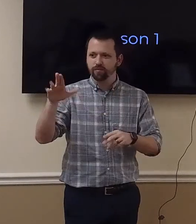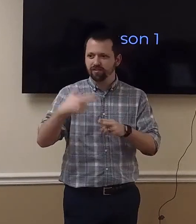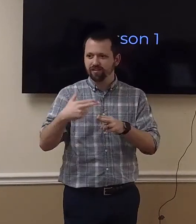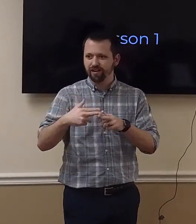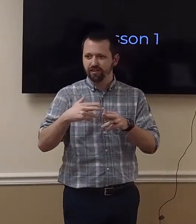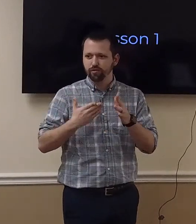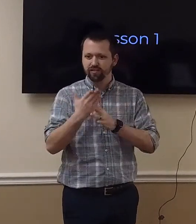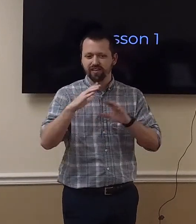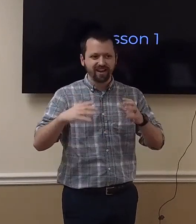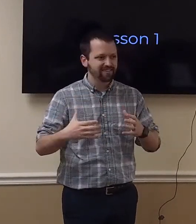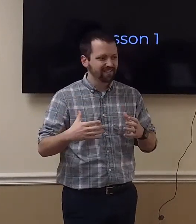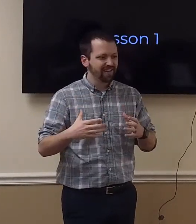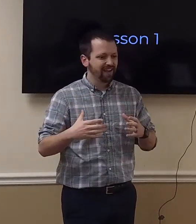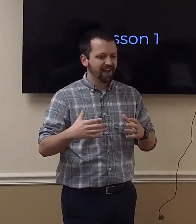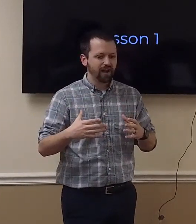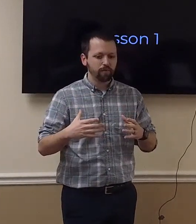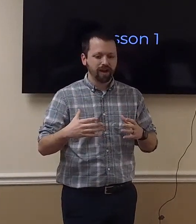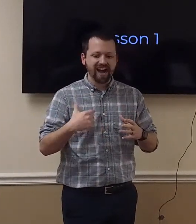names through this class. I